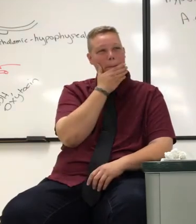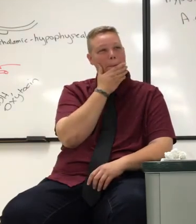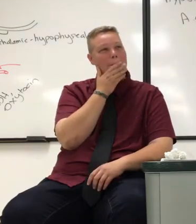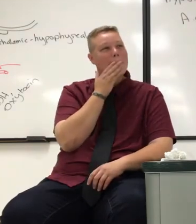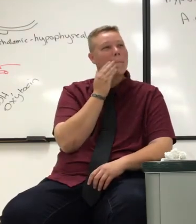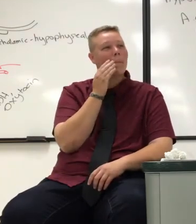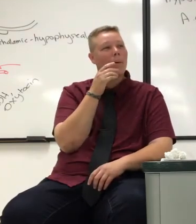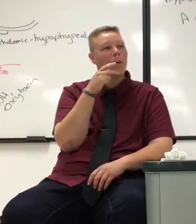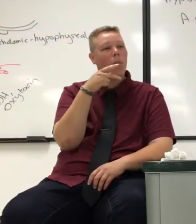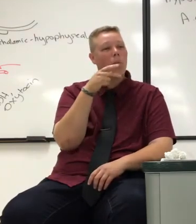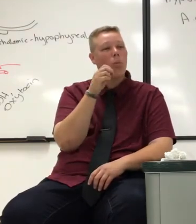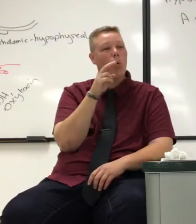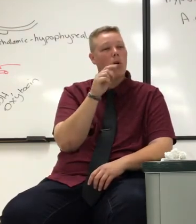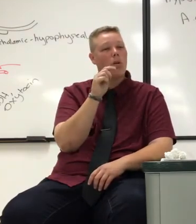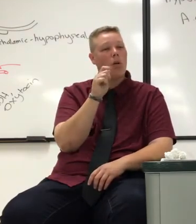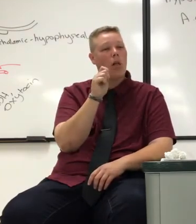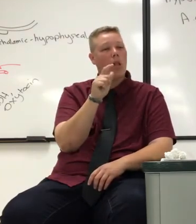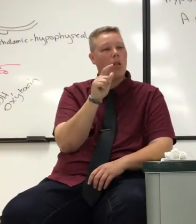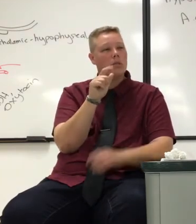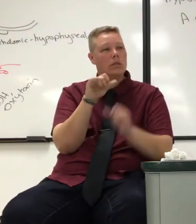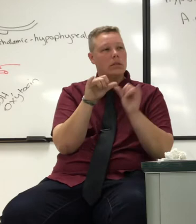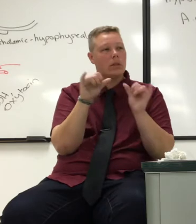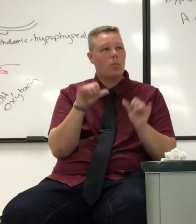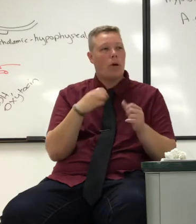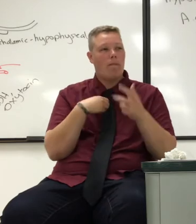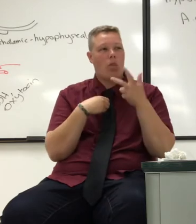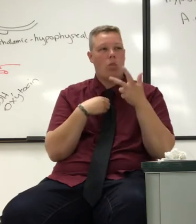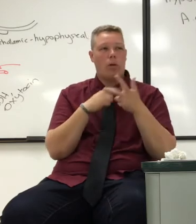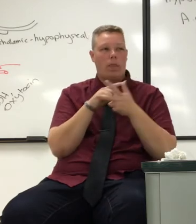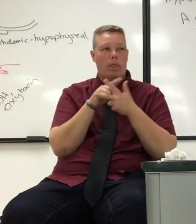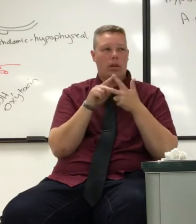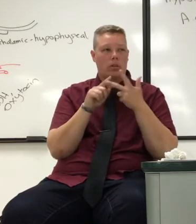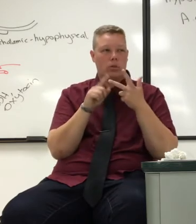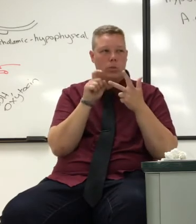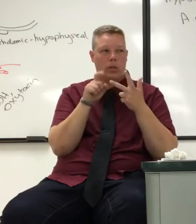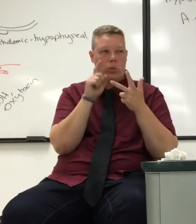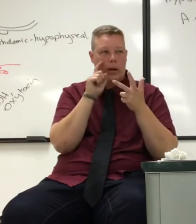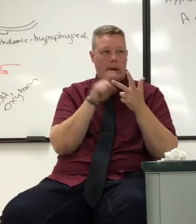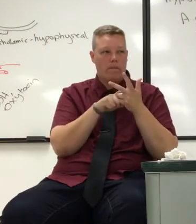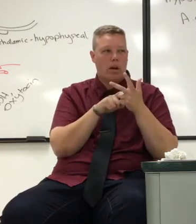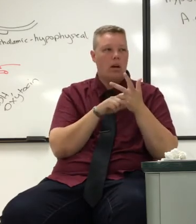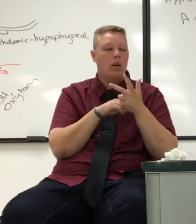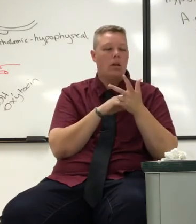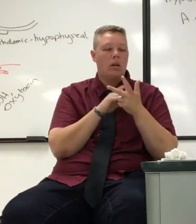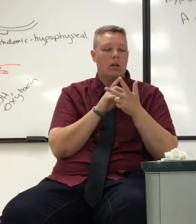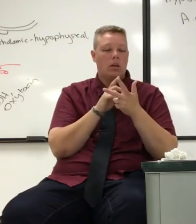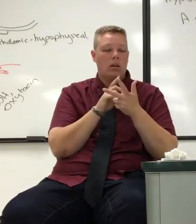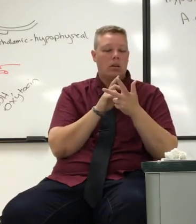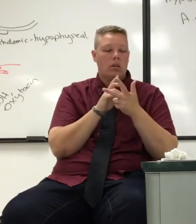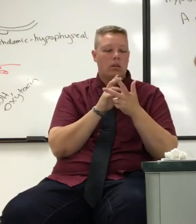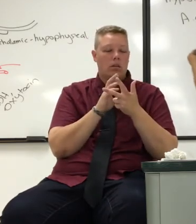In a portal system, be able to identify three things. 1, 2, 3.